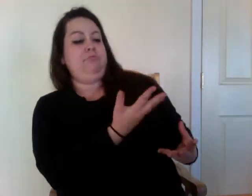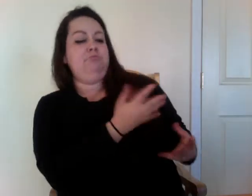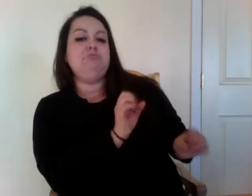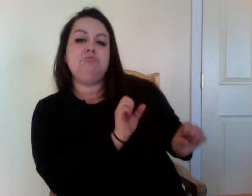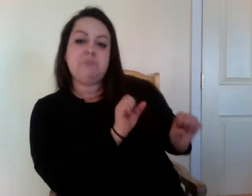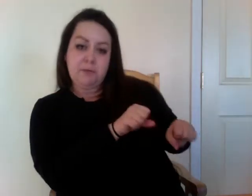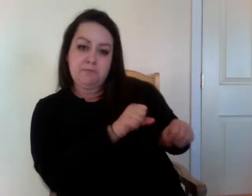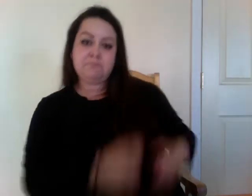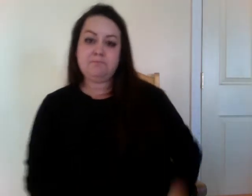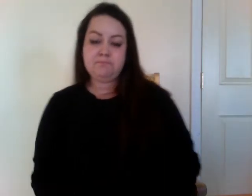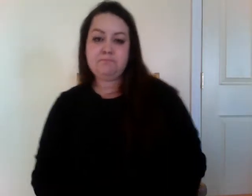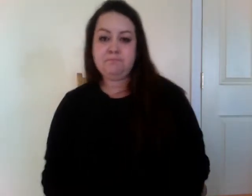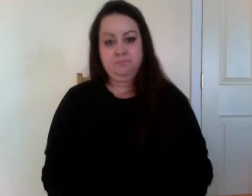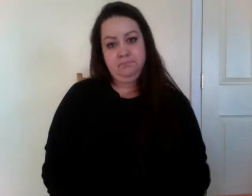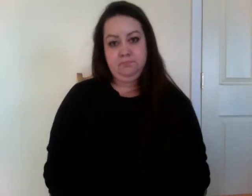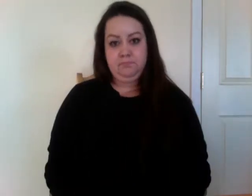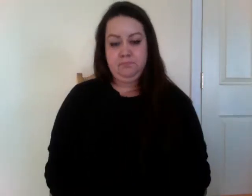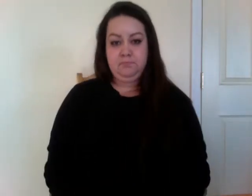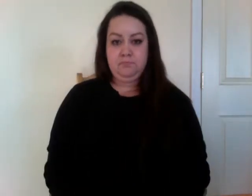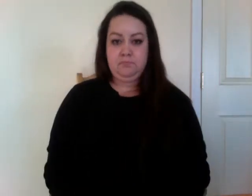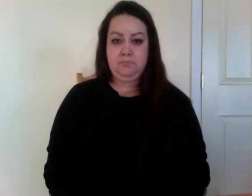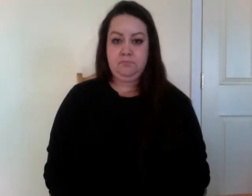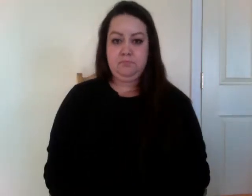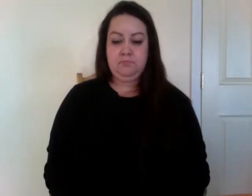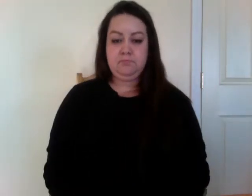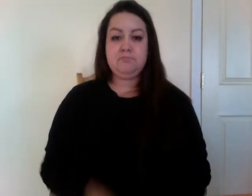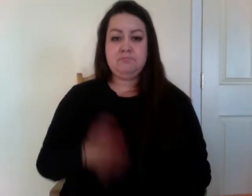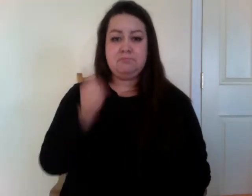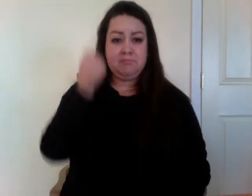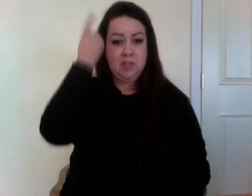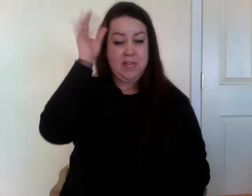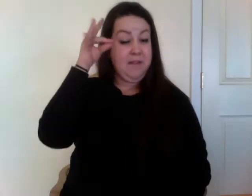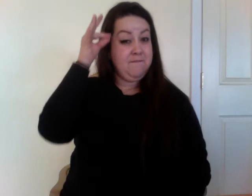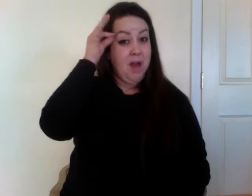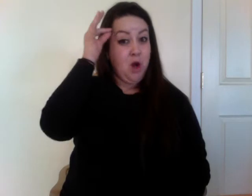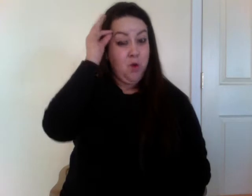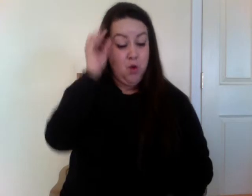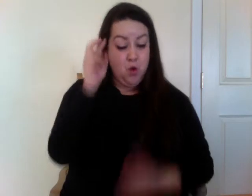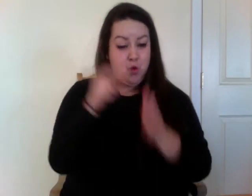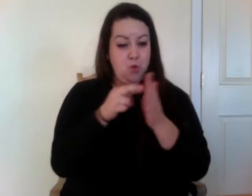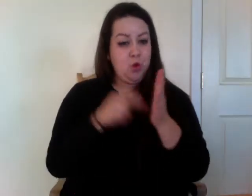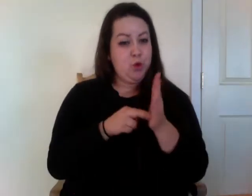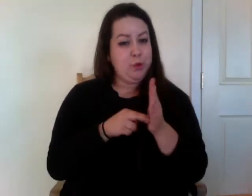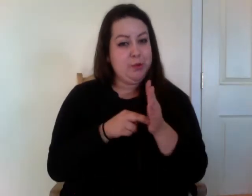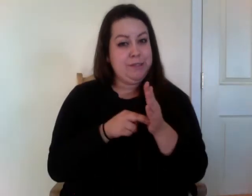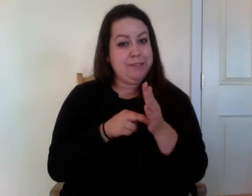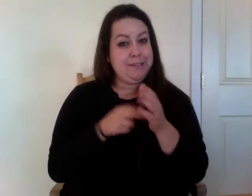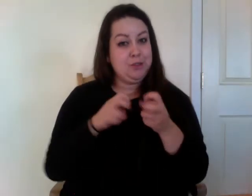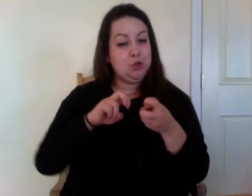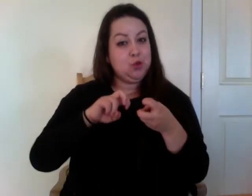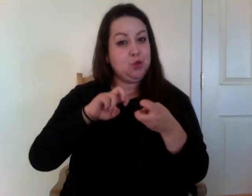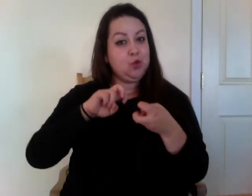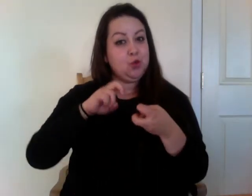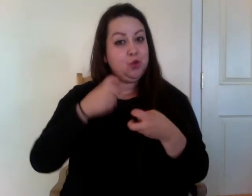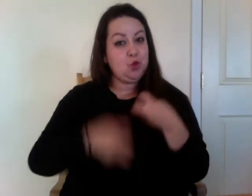individual. The federal regulation is kind of tricky on that one, because a lot of the institutions are not required to share